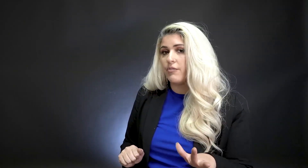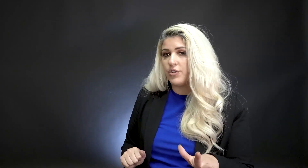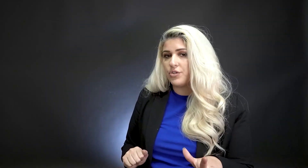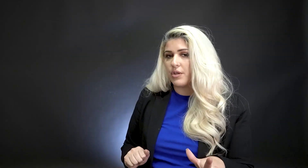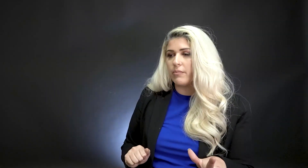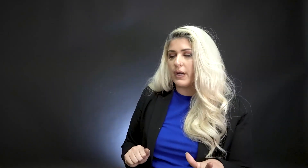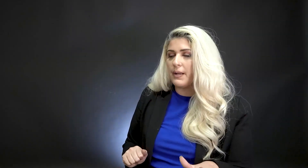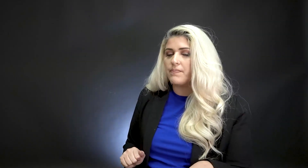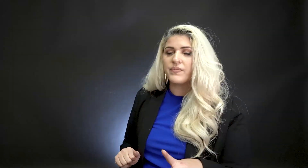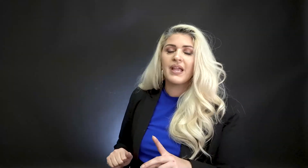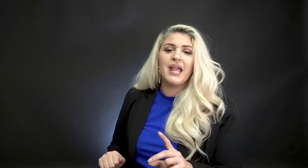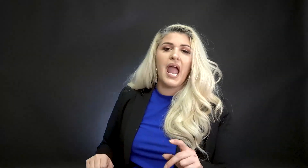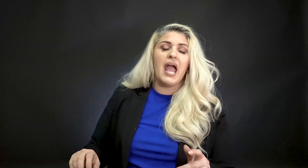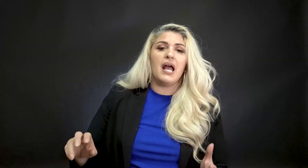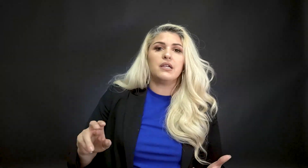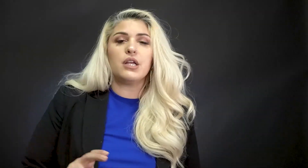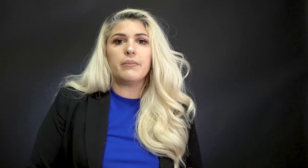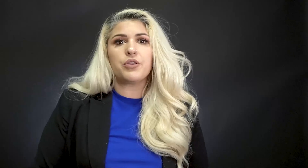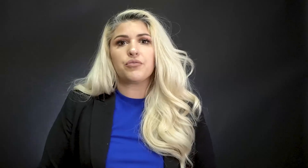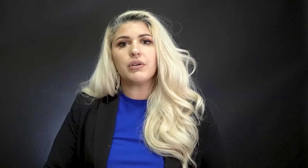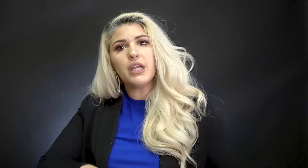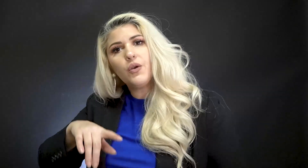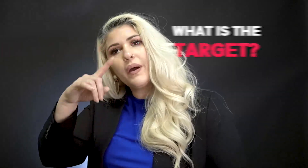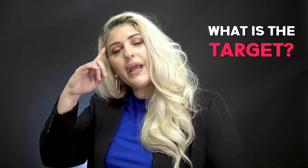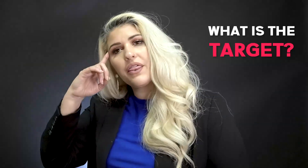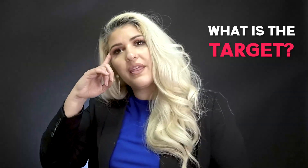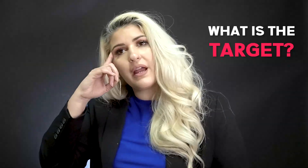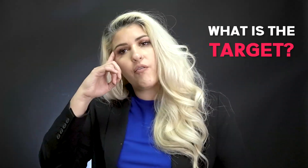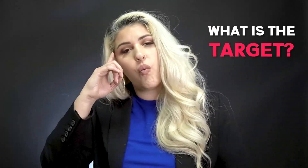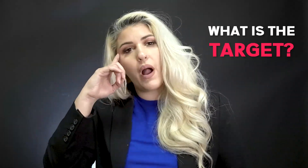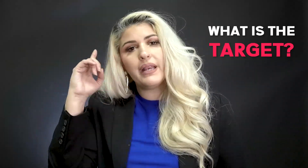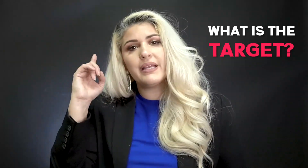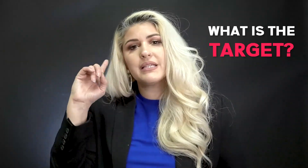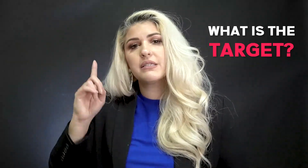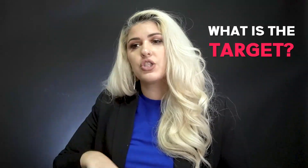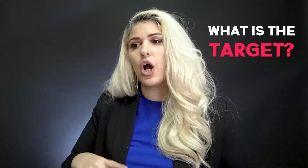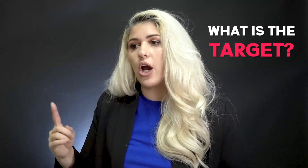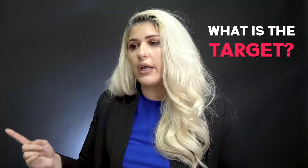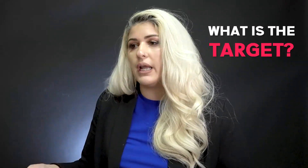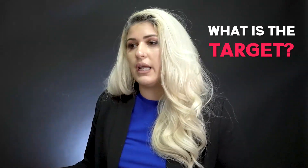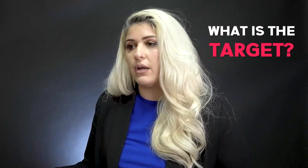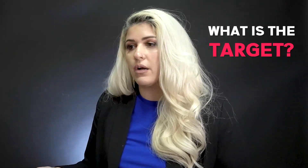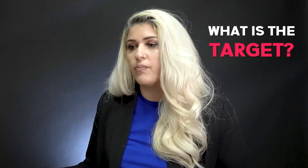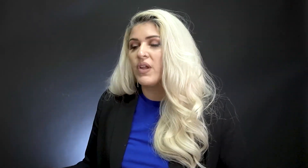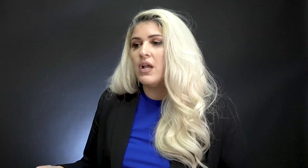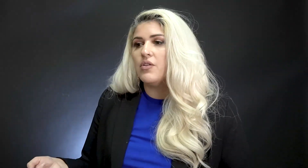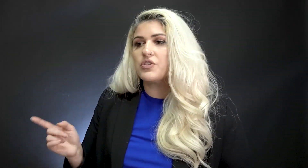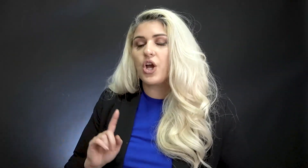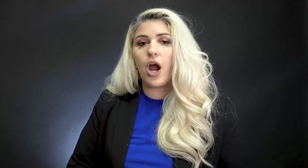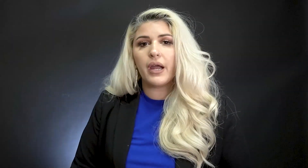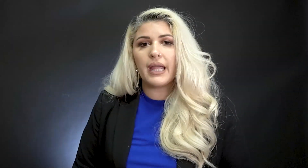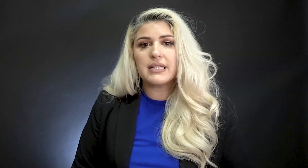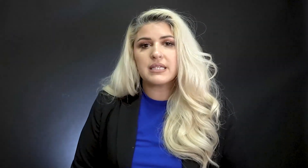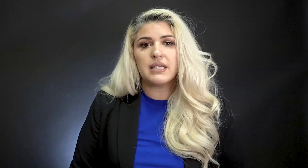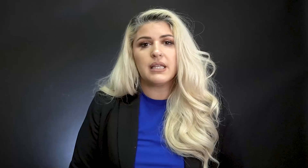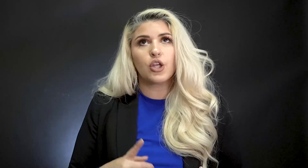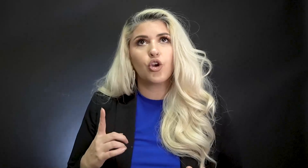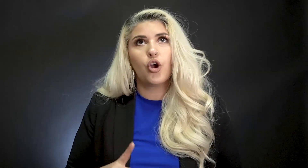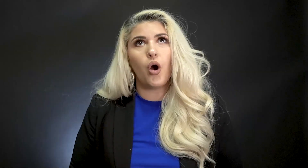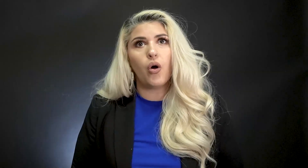you do them, right? And number three, you want to think of what is the target here. The target, the goal